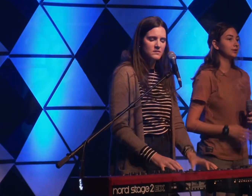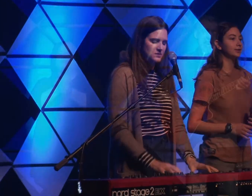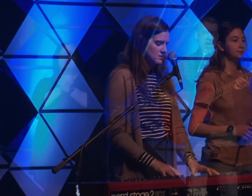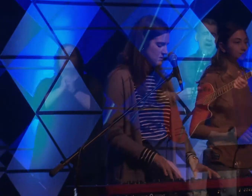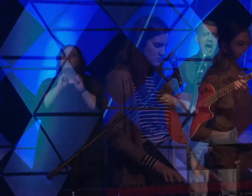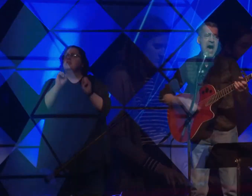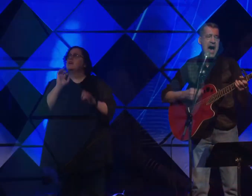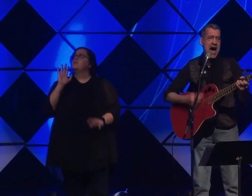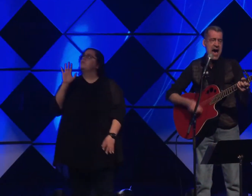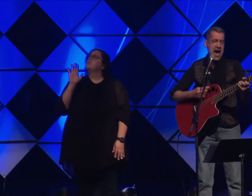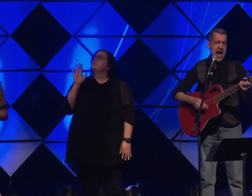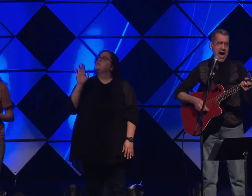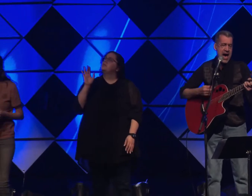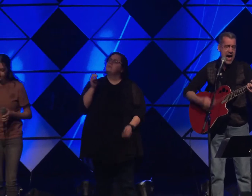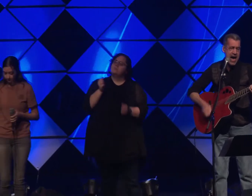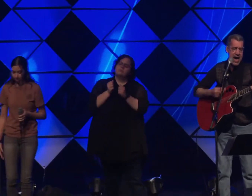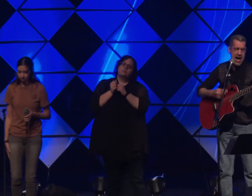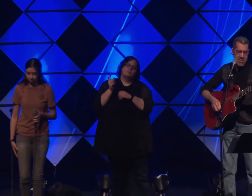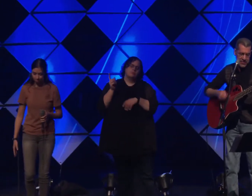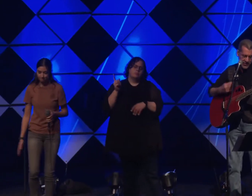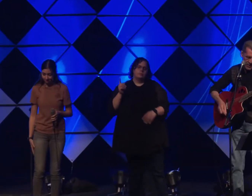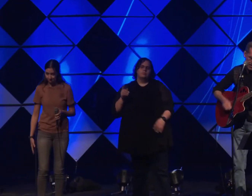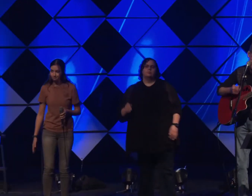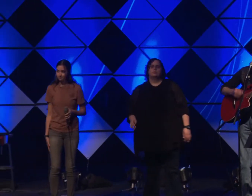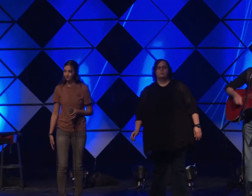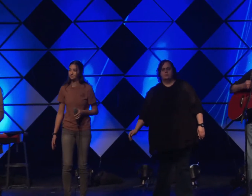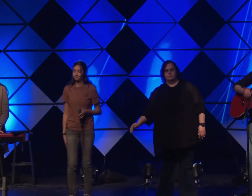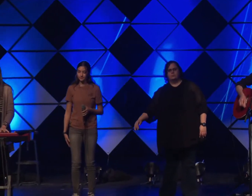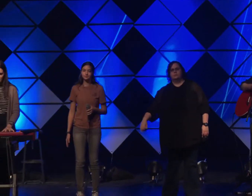Safety in your arms.